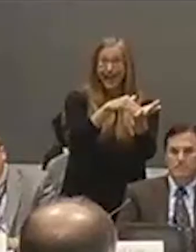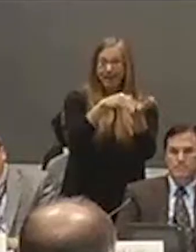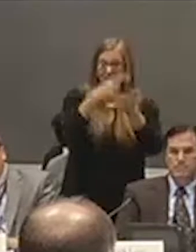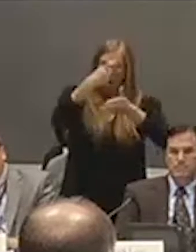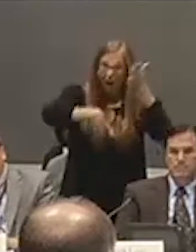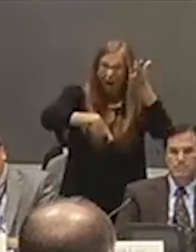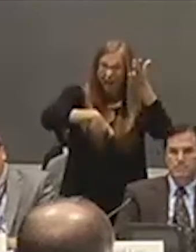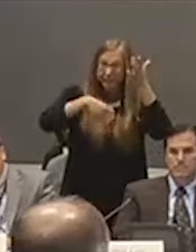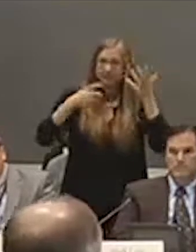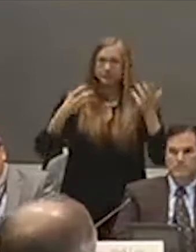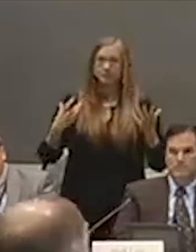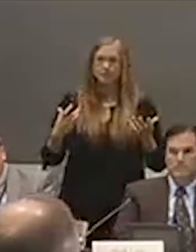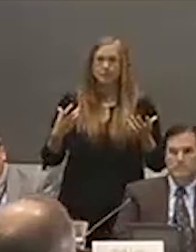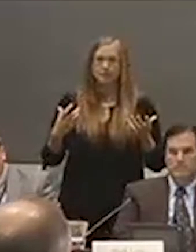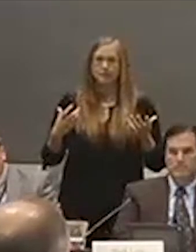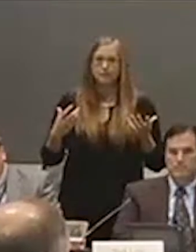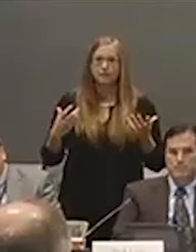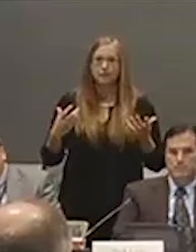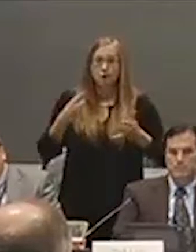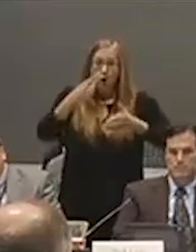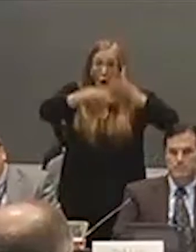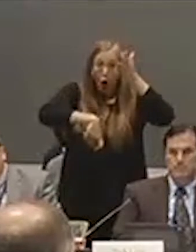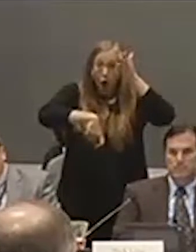designed to be prohibitive.